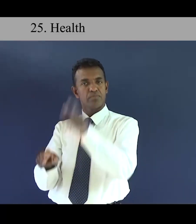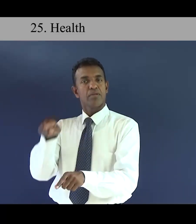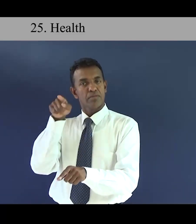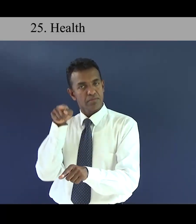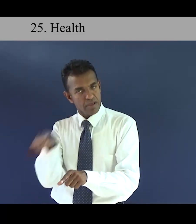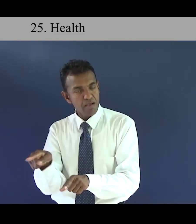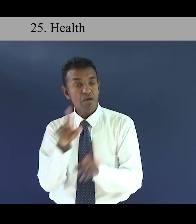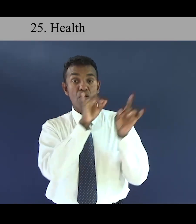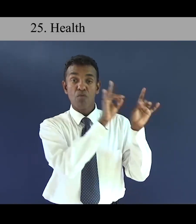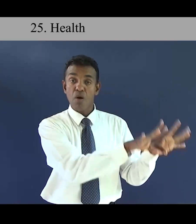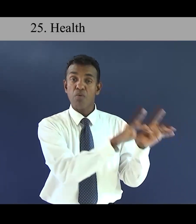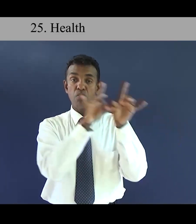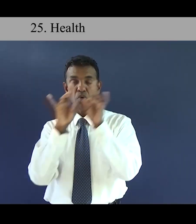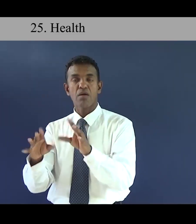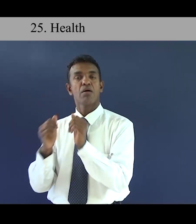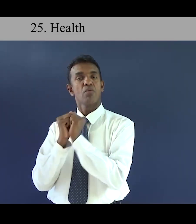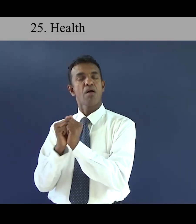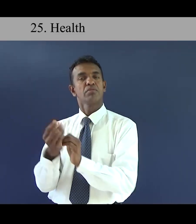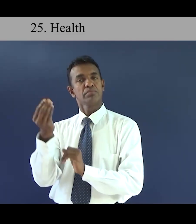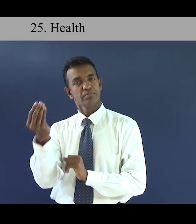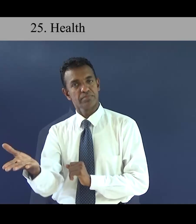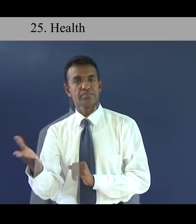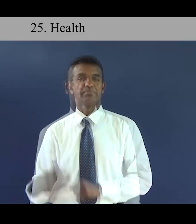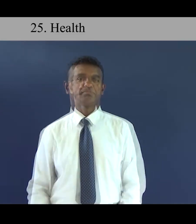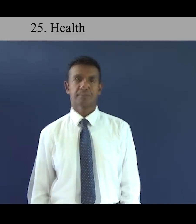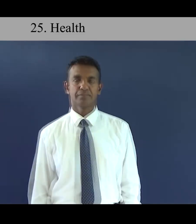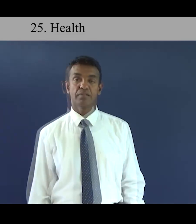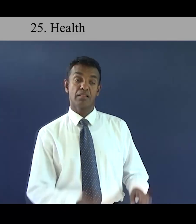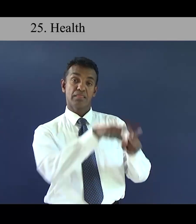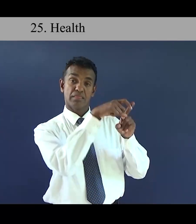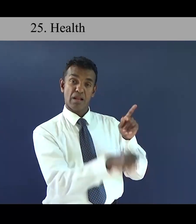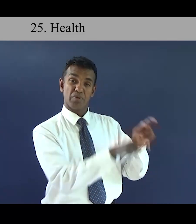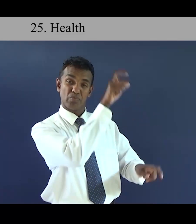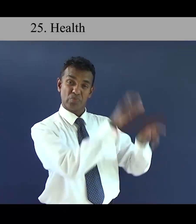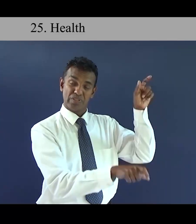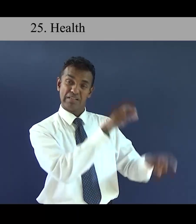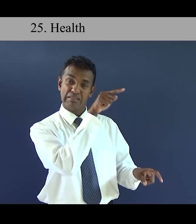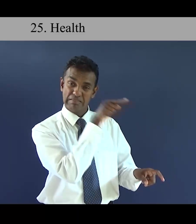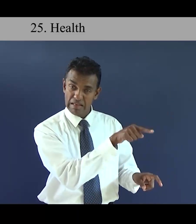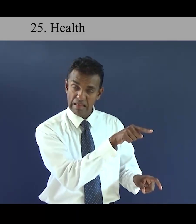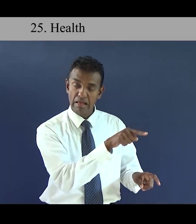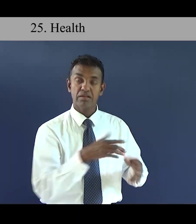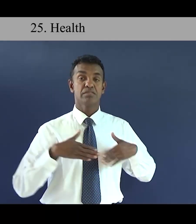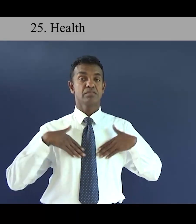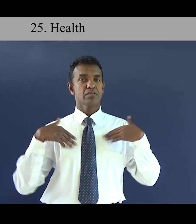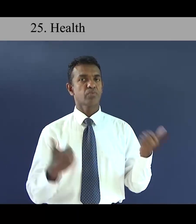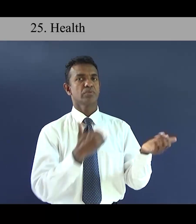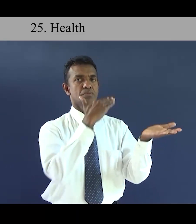Make sure disabled people are not discriminated against in